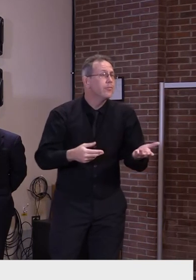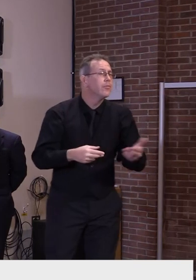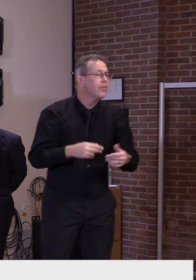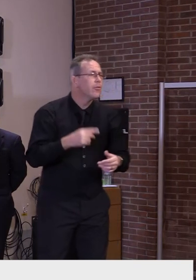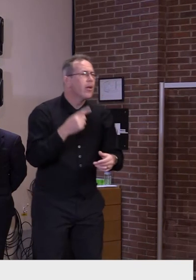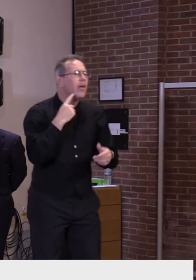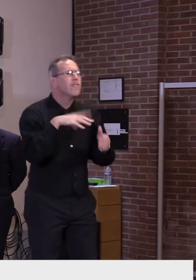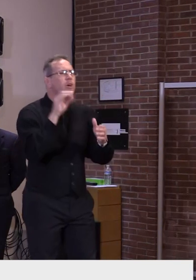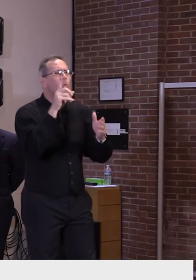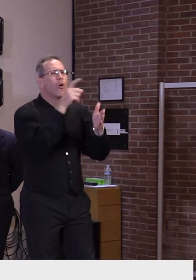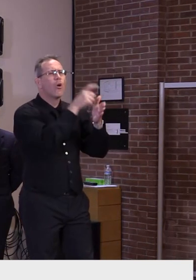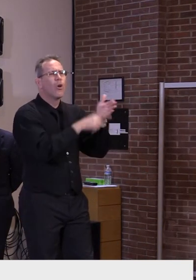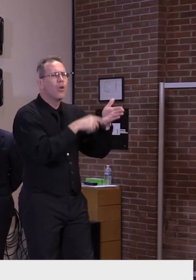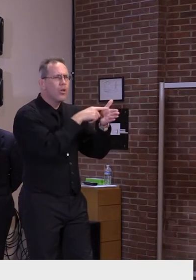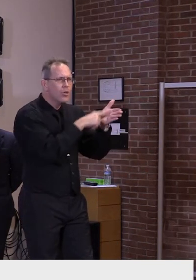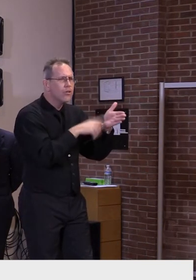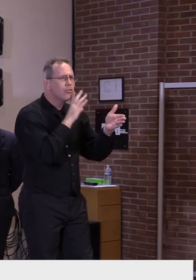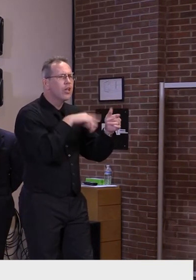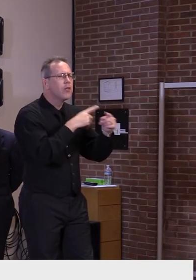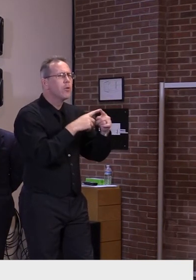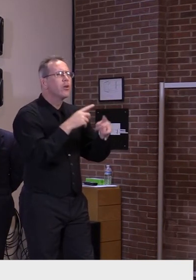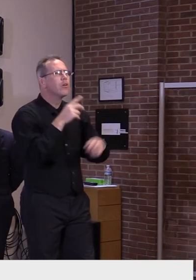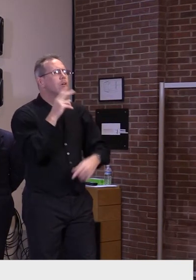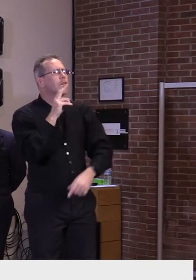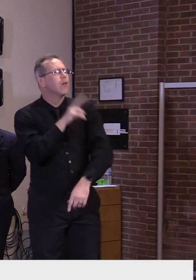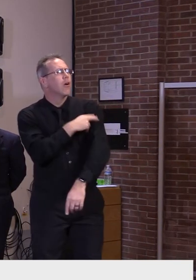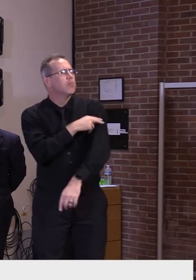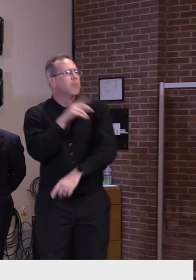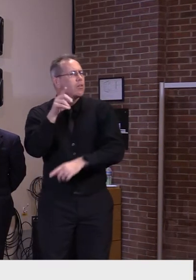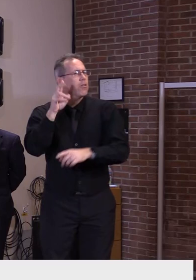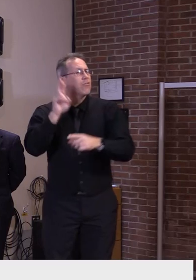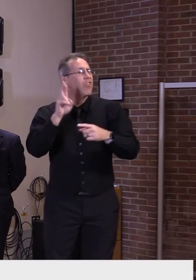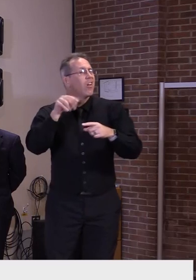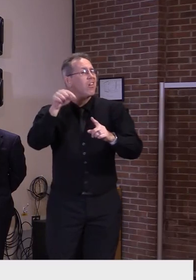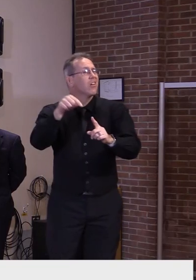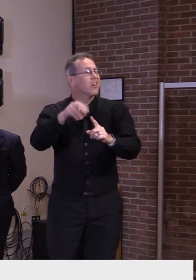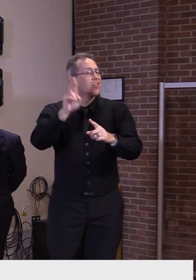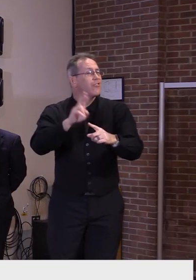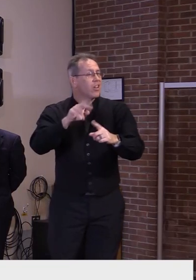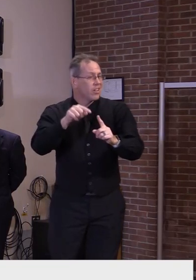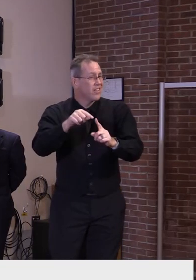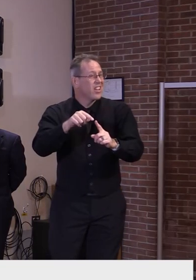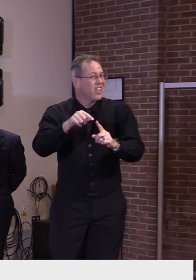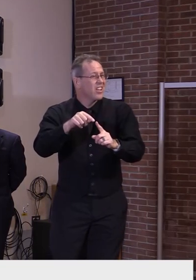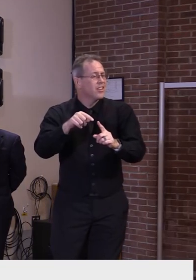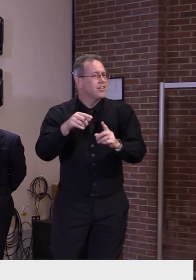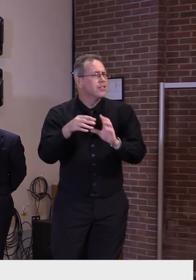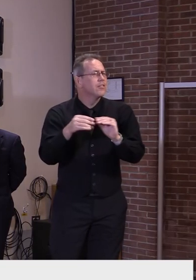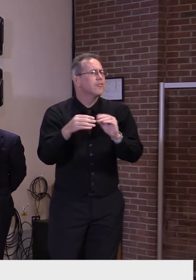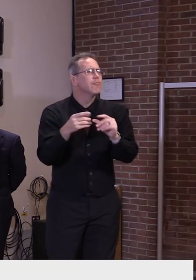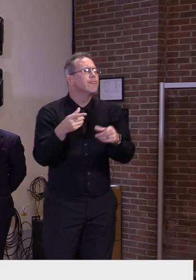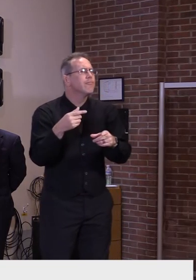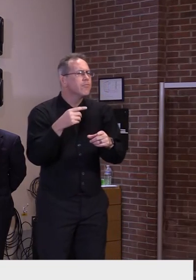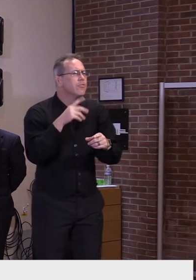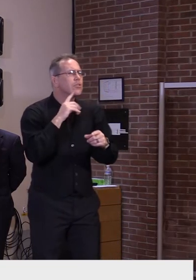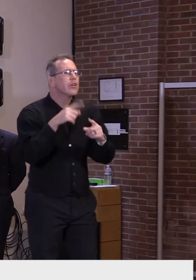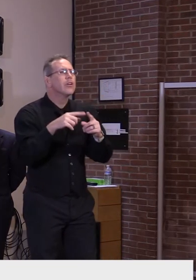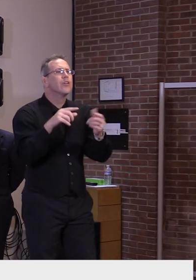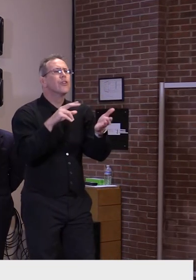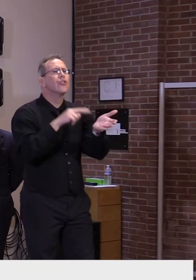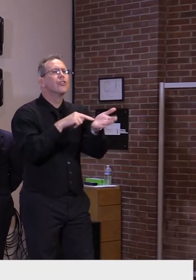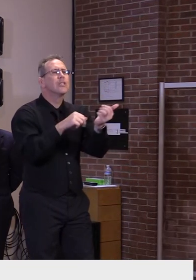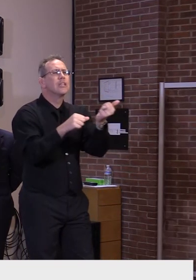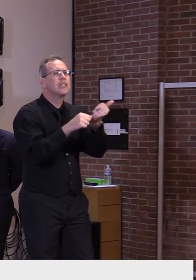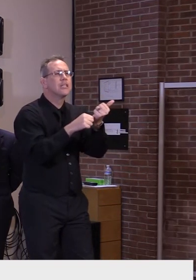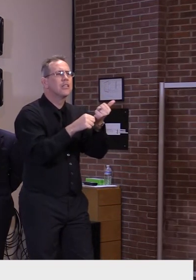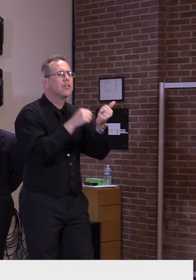the, I think they call them RNAs and LNAs, but altogether, it was 87 hospital workers at one hospital that were